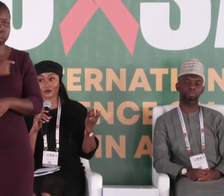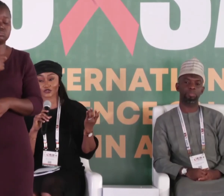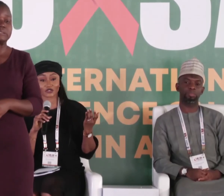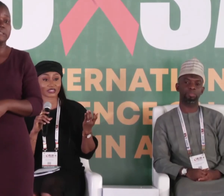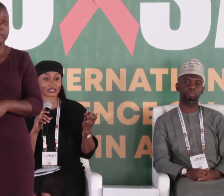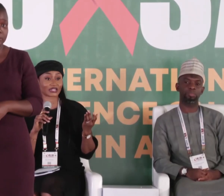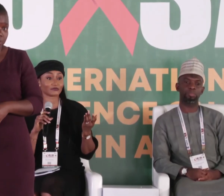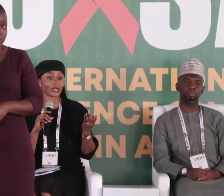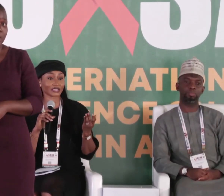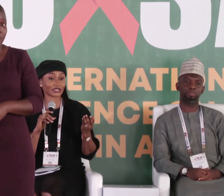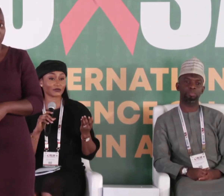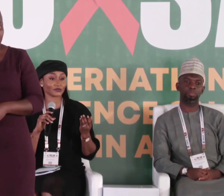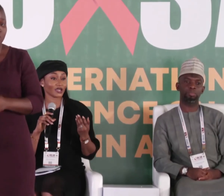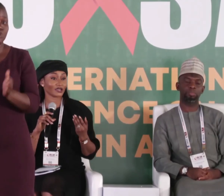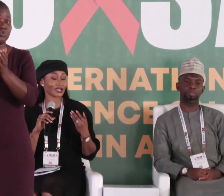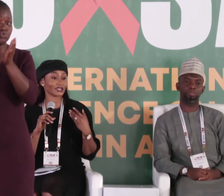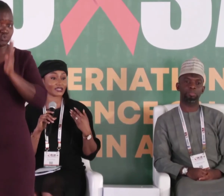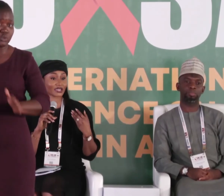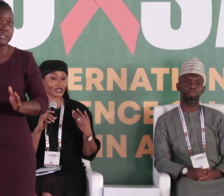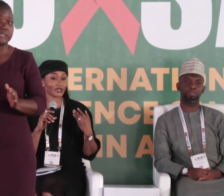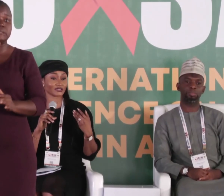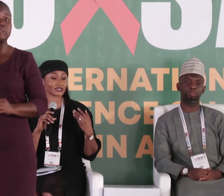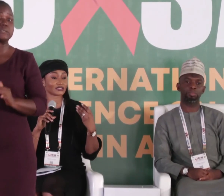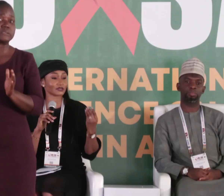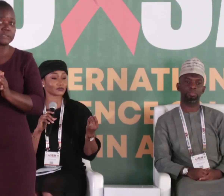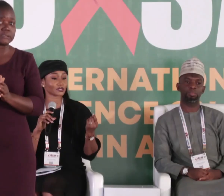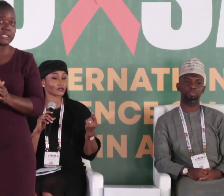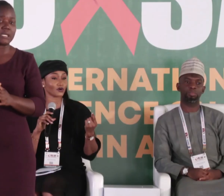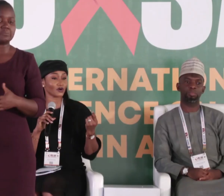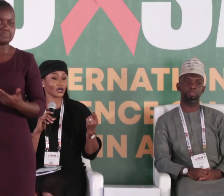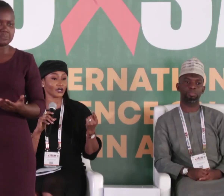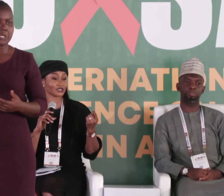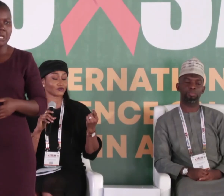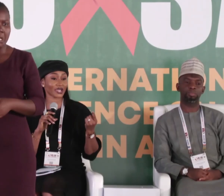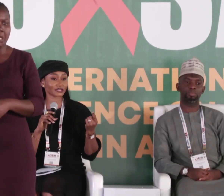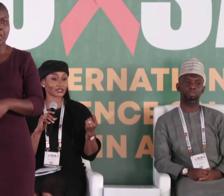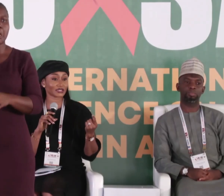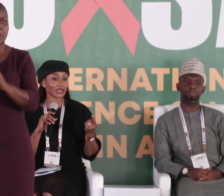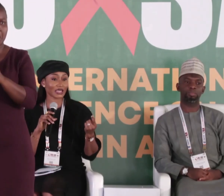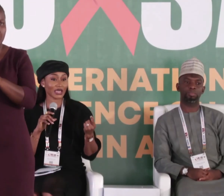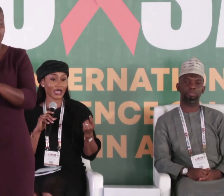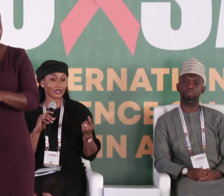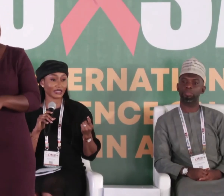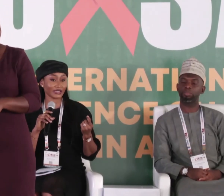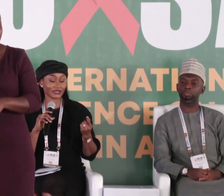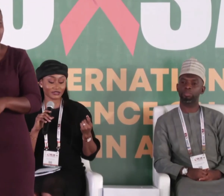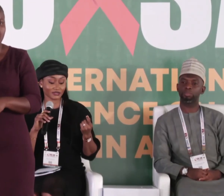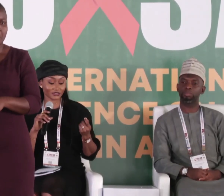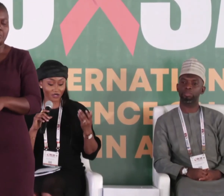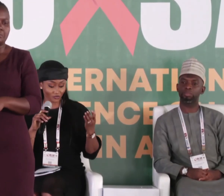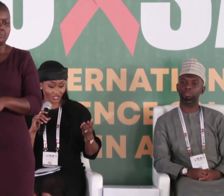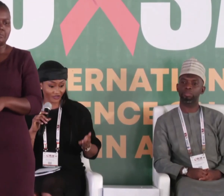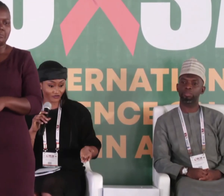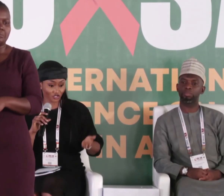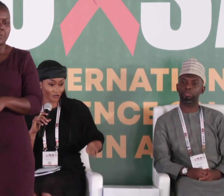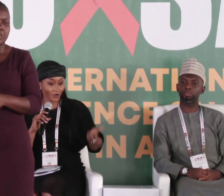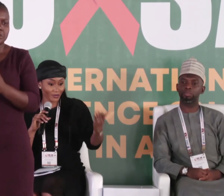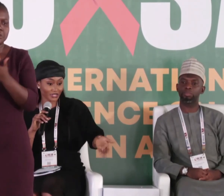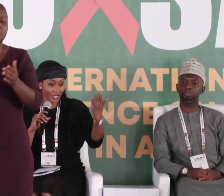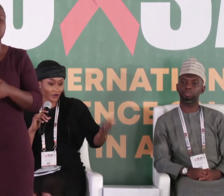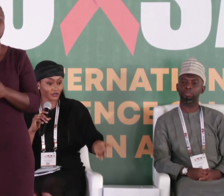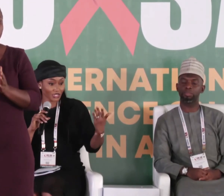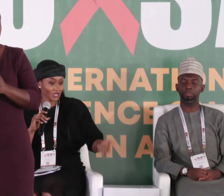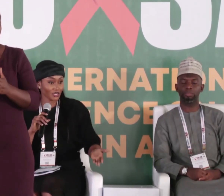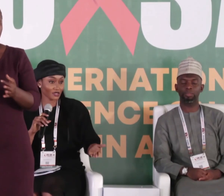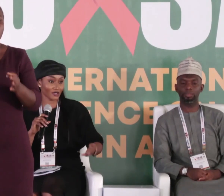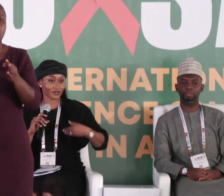some students claim that they can take, is it Teams or Sprite, and some will say if you jump up and